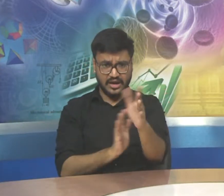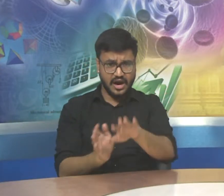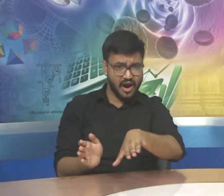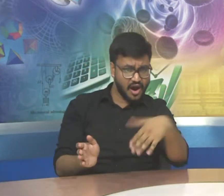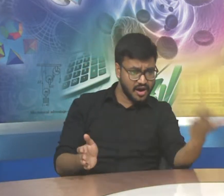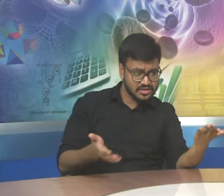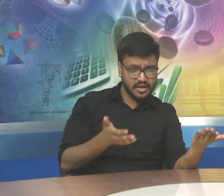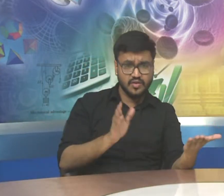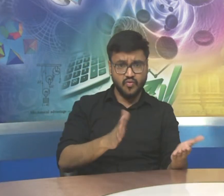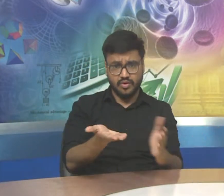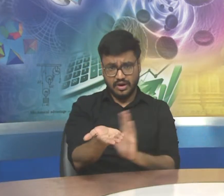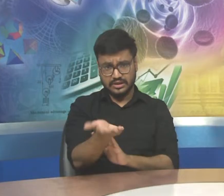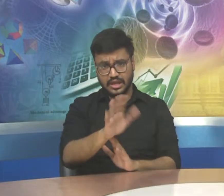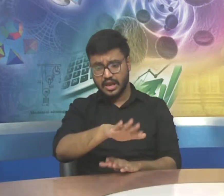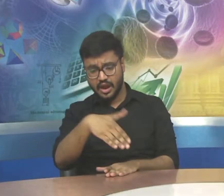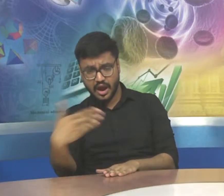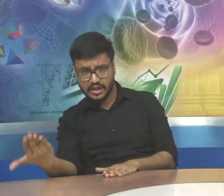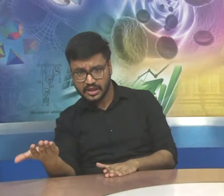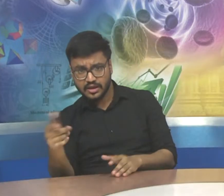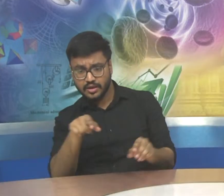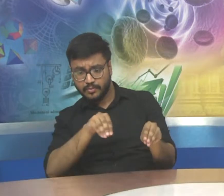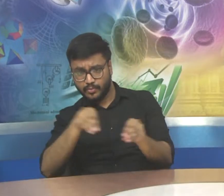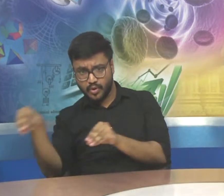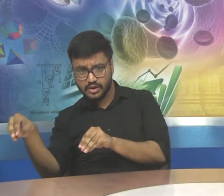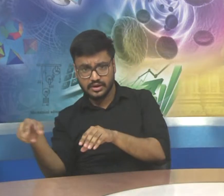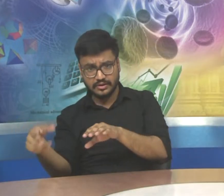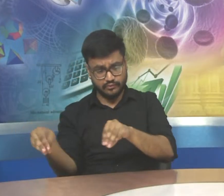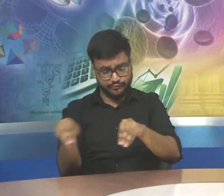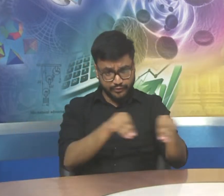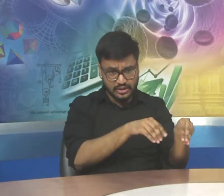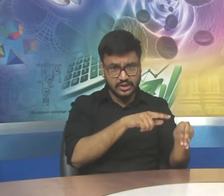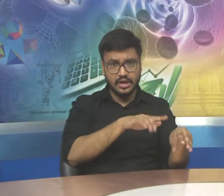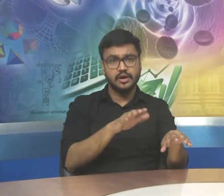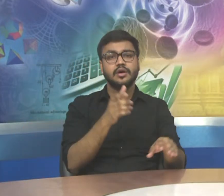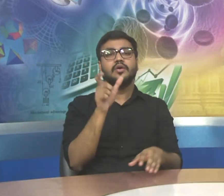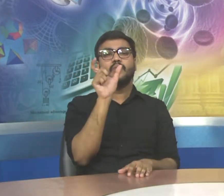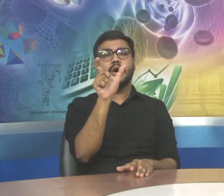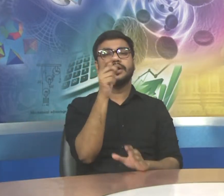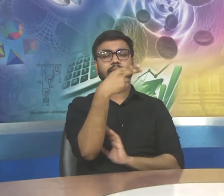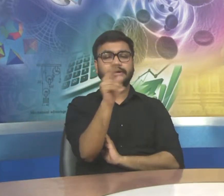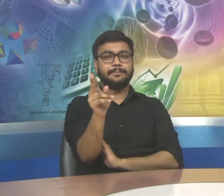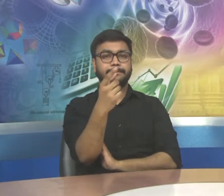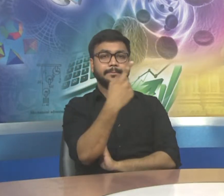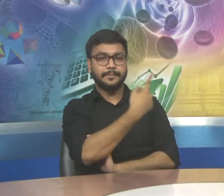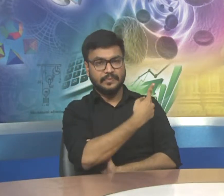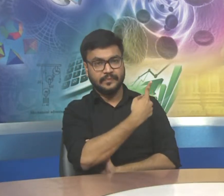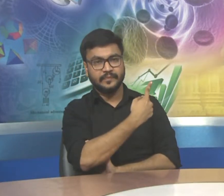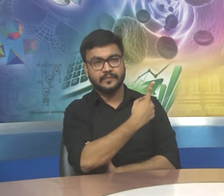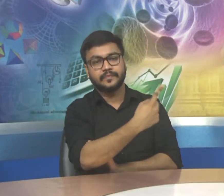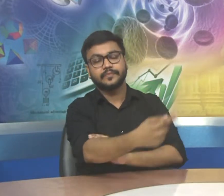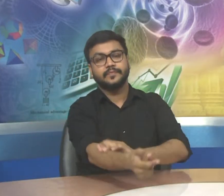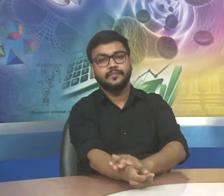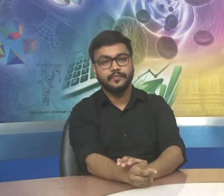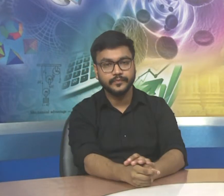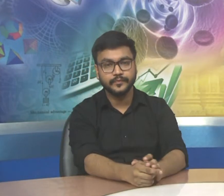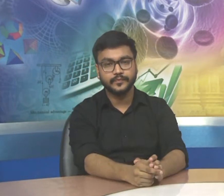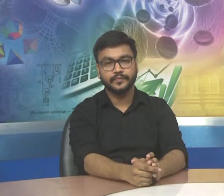It means moving to the side but not forward or backward.